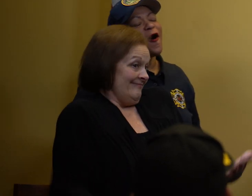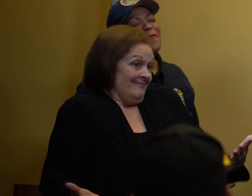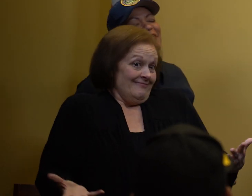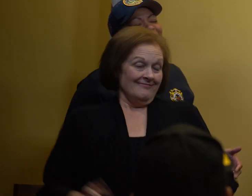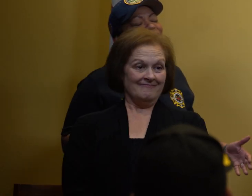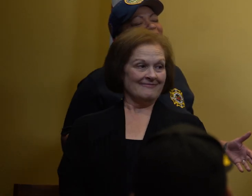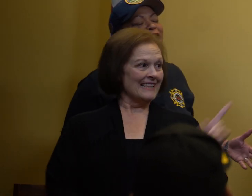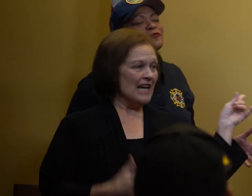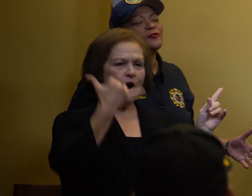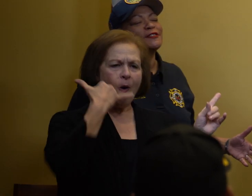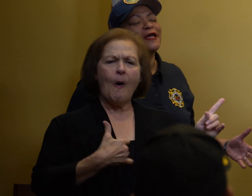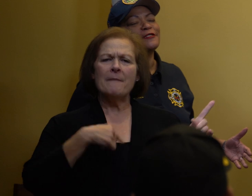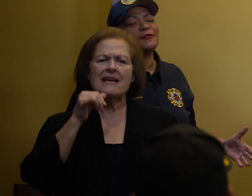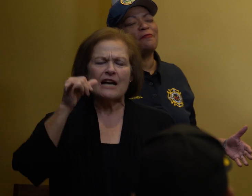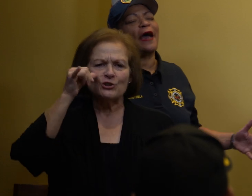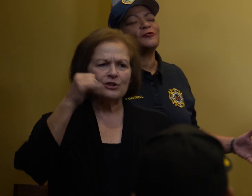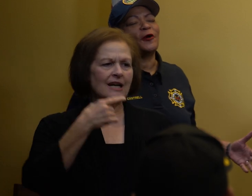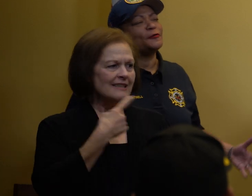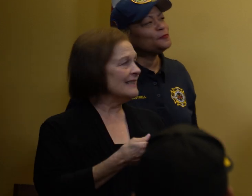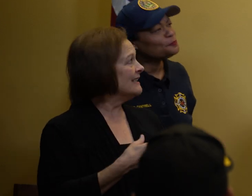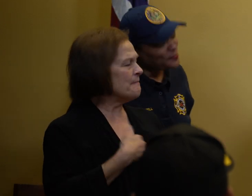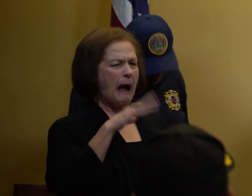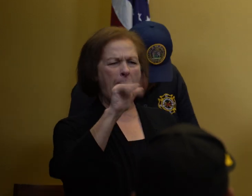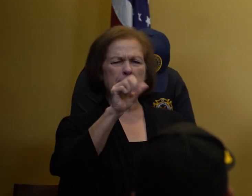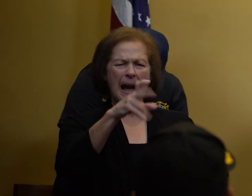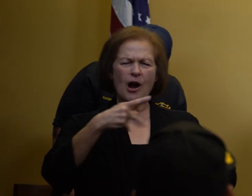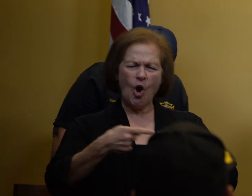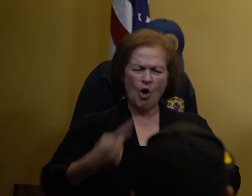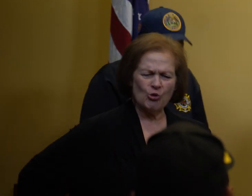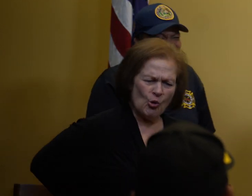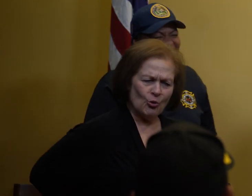He called me yesterday afternoon saying this. Could you back was please hurt. give us some volunteers?